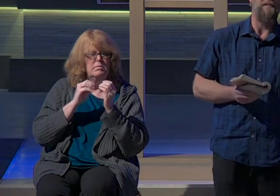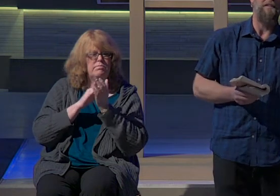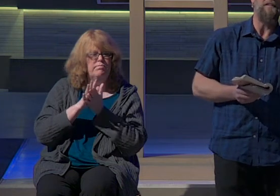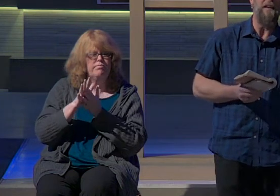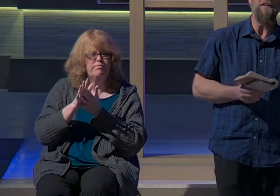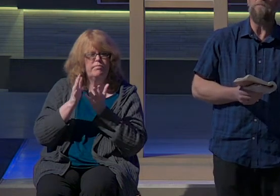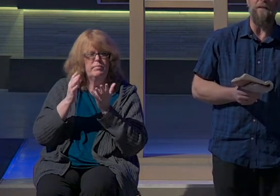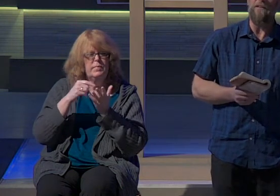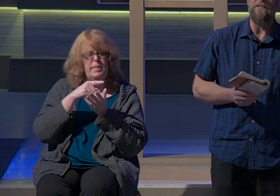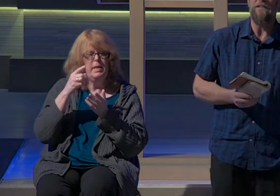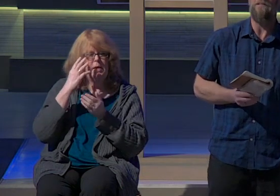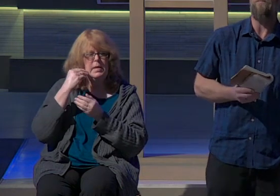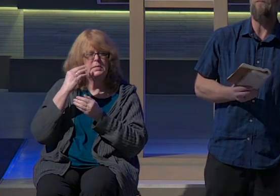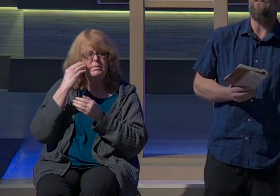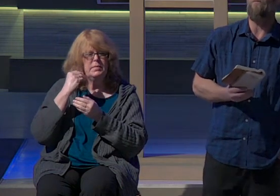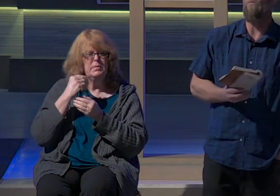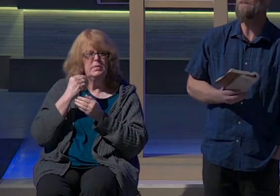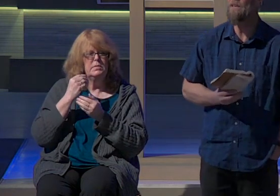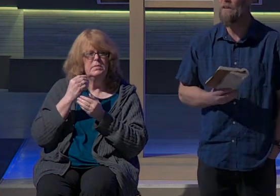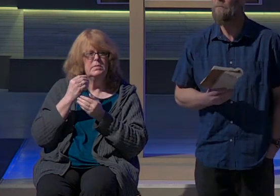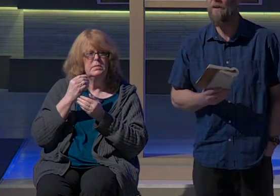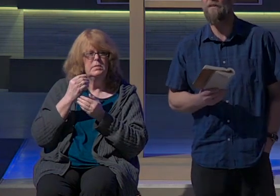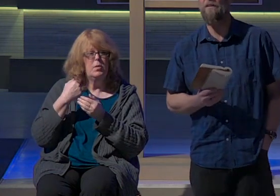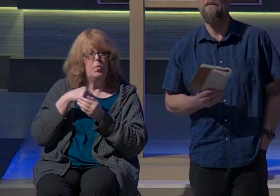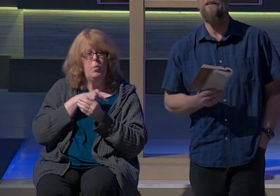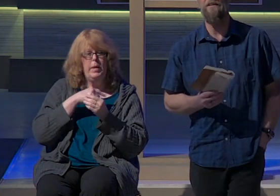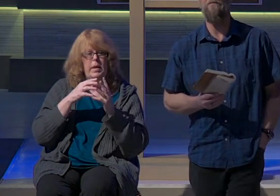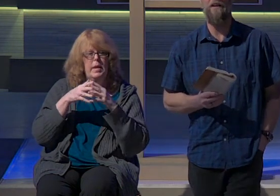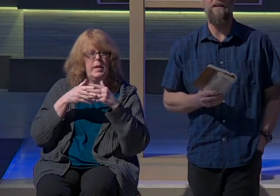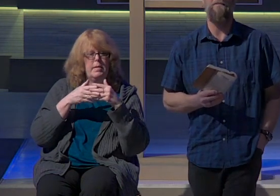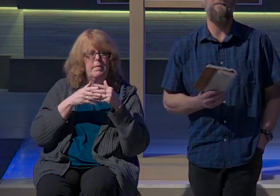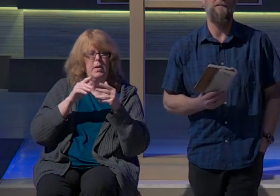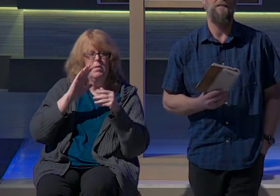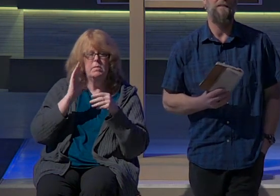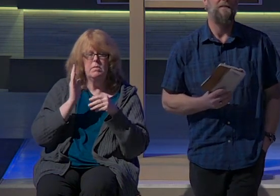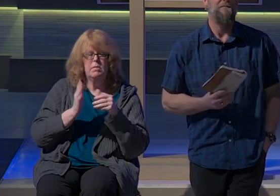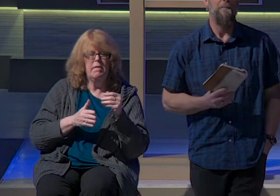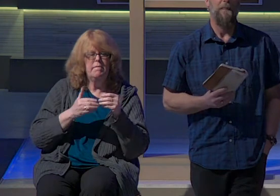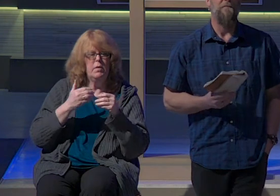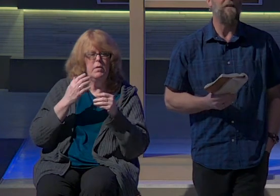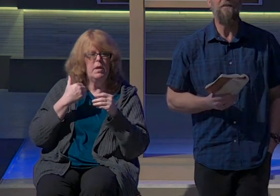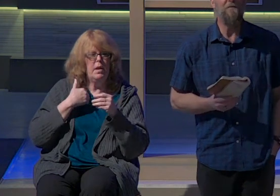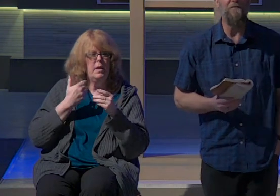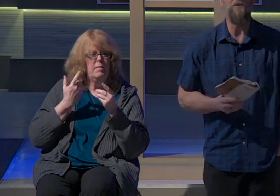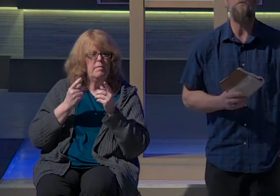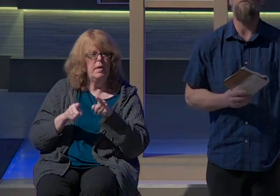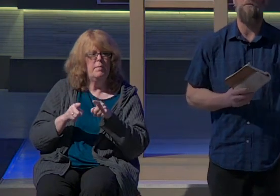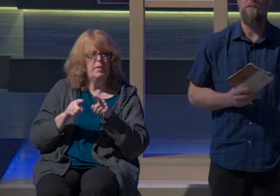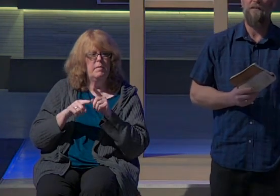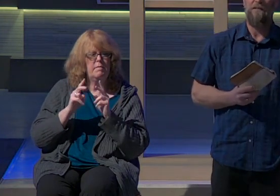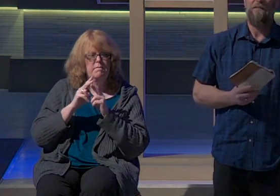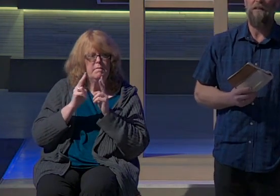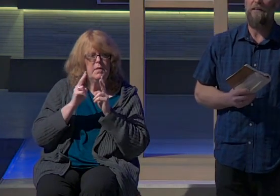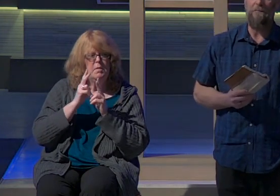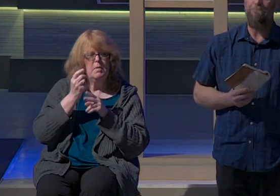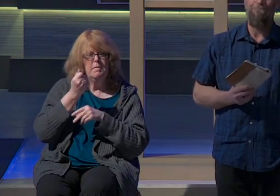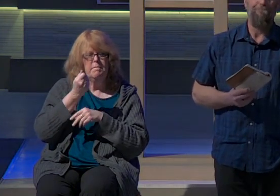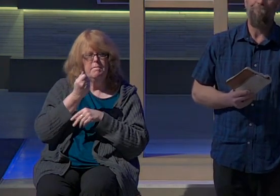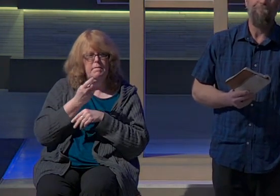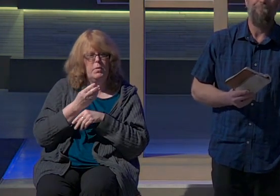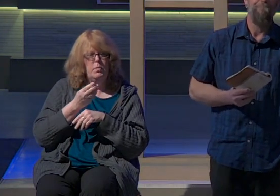devastation that they experienced is something we in America never have. Very few